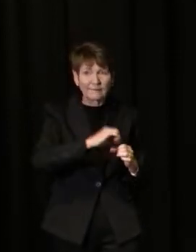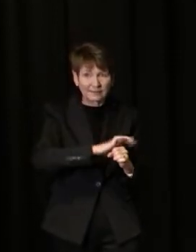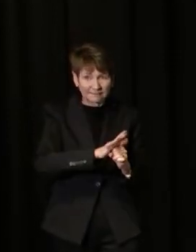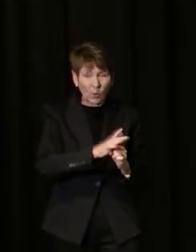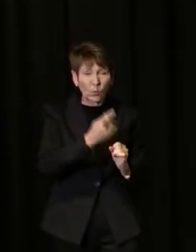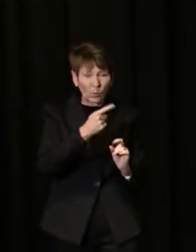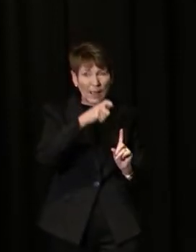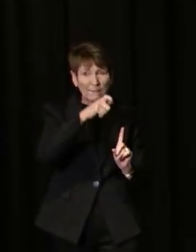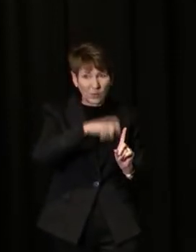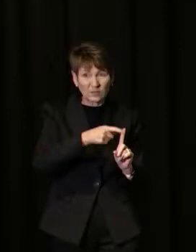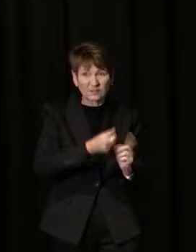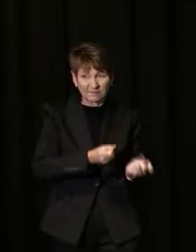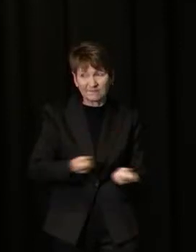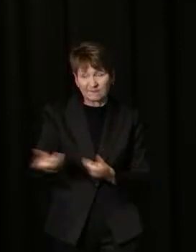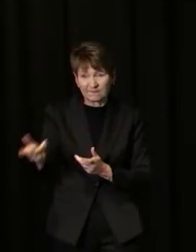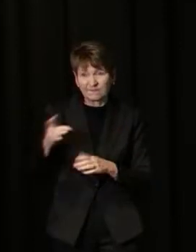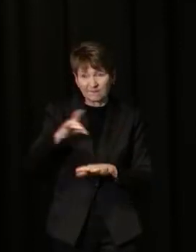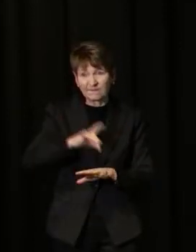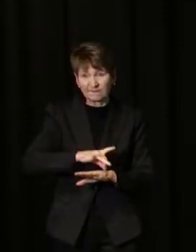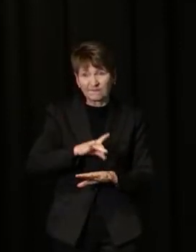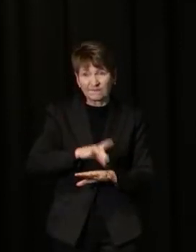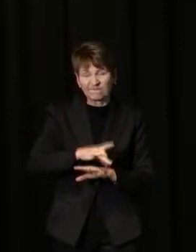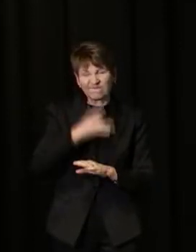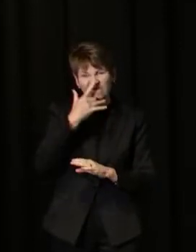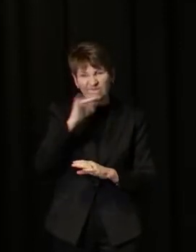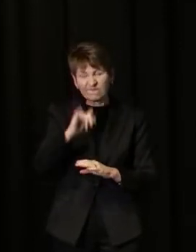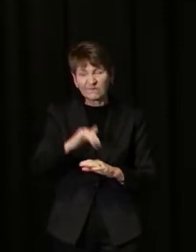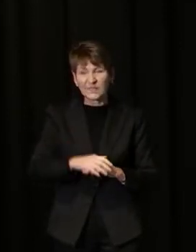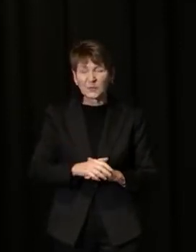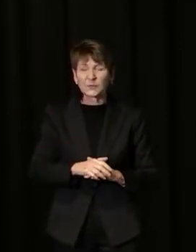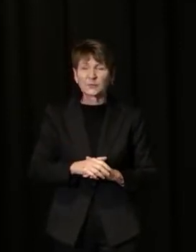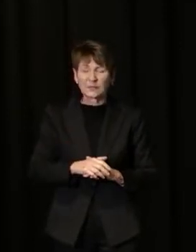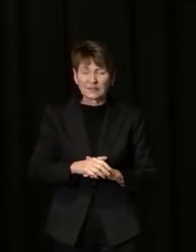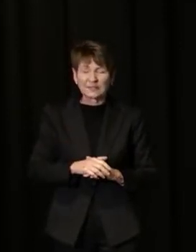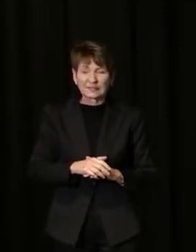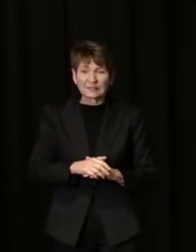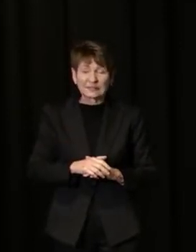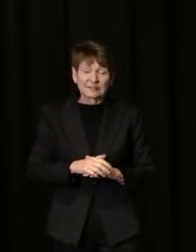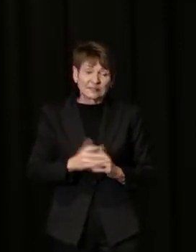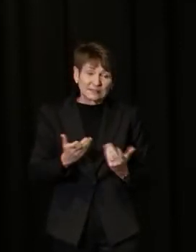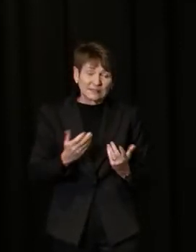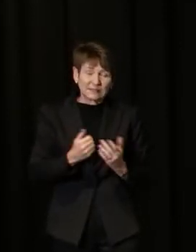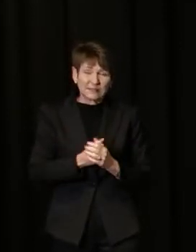person who is hospitalised, as I understand it. But it's really a question of